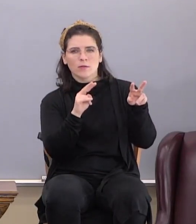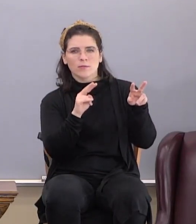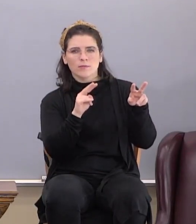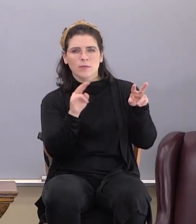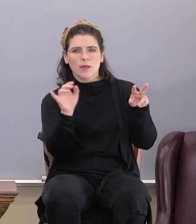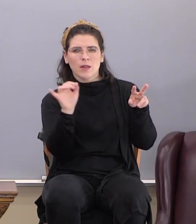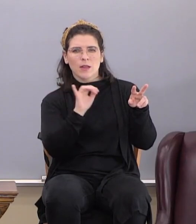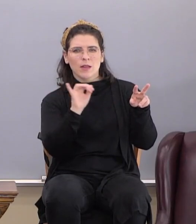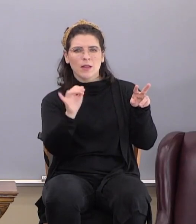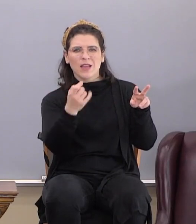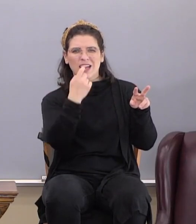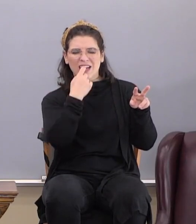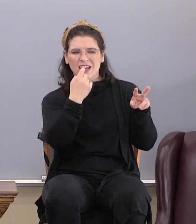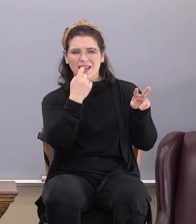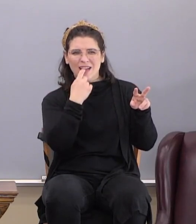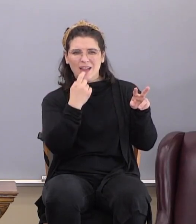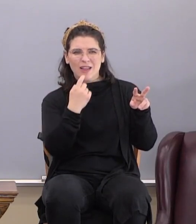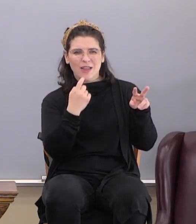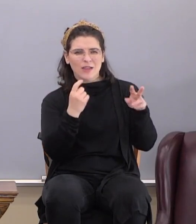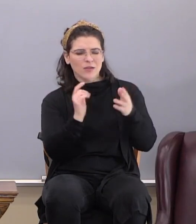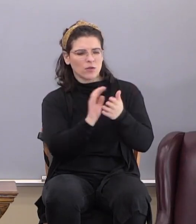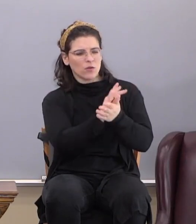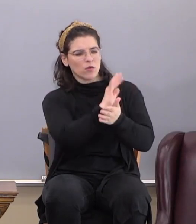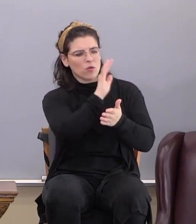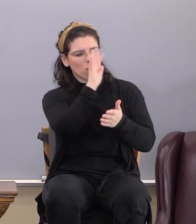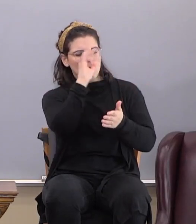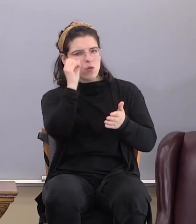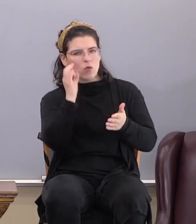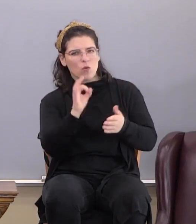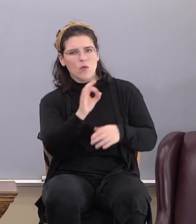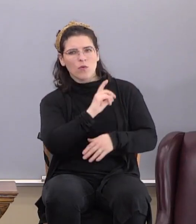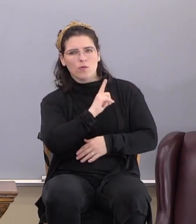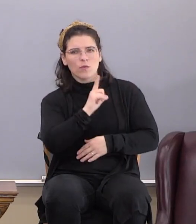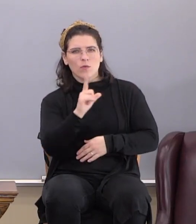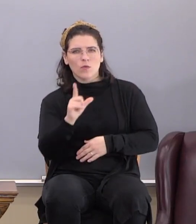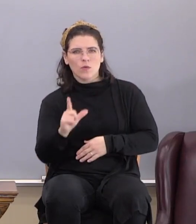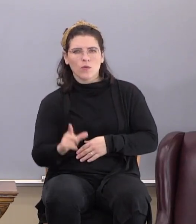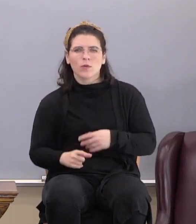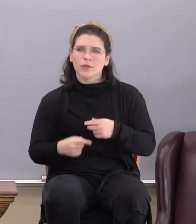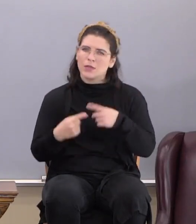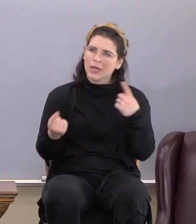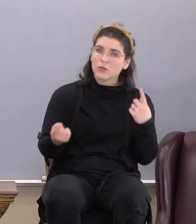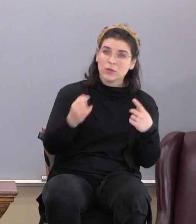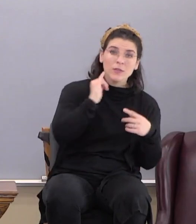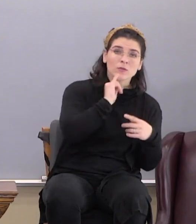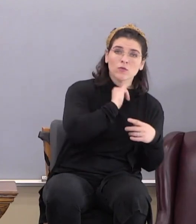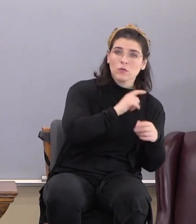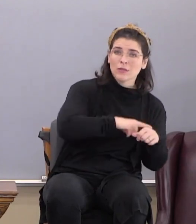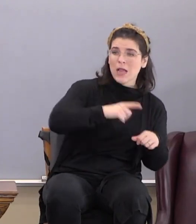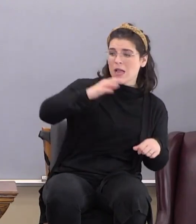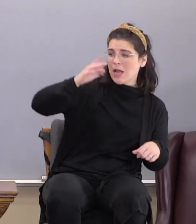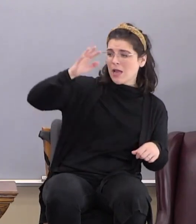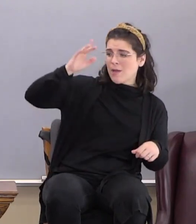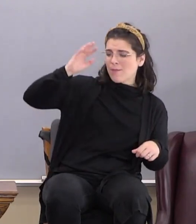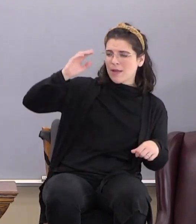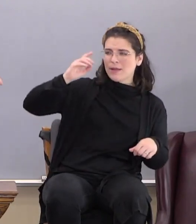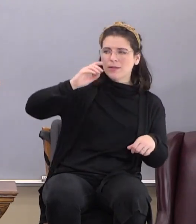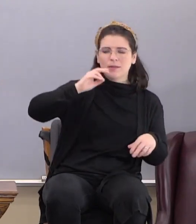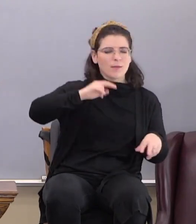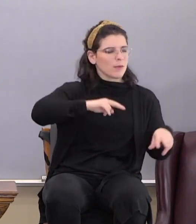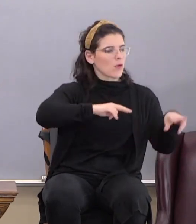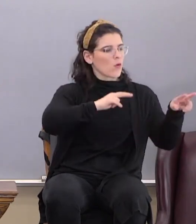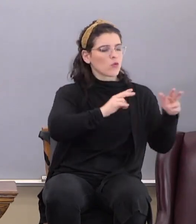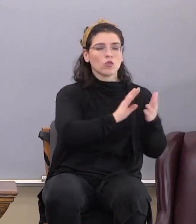as in a glass, the glory of the Lord. Contrast, Israel, time past, they beheld the glory